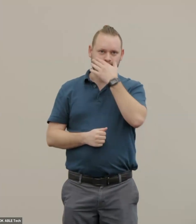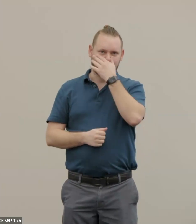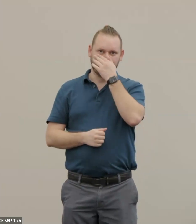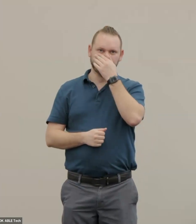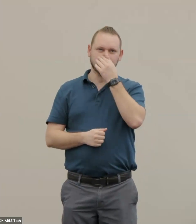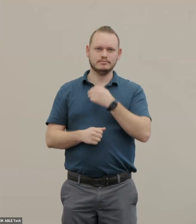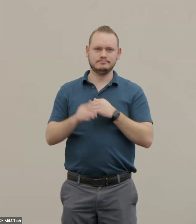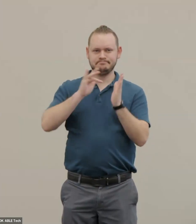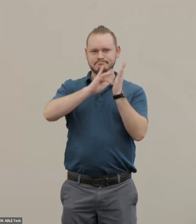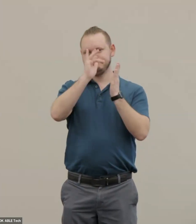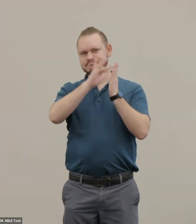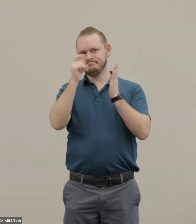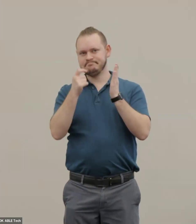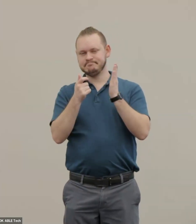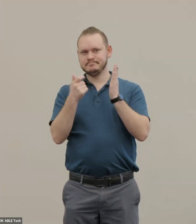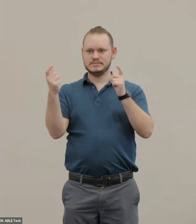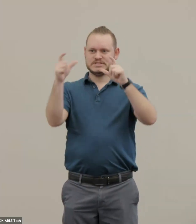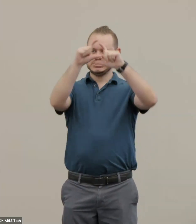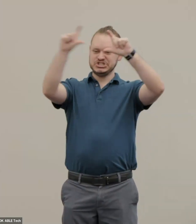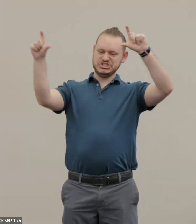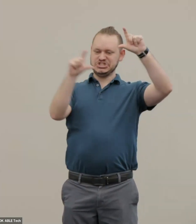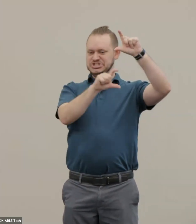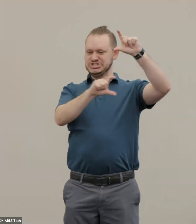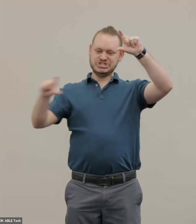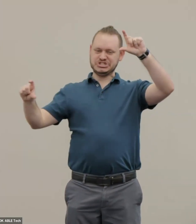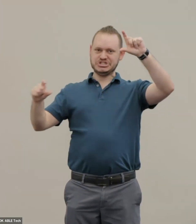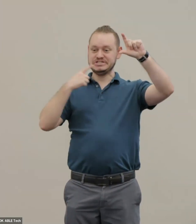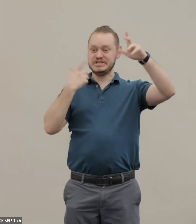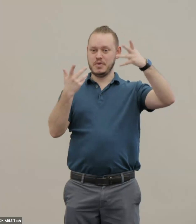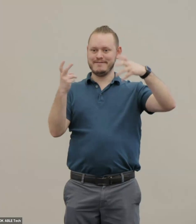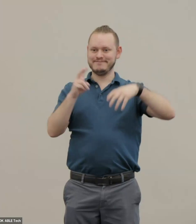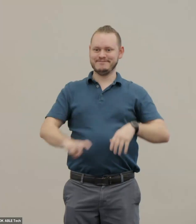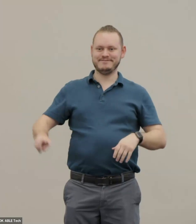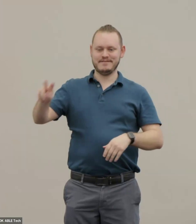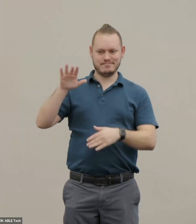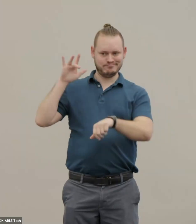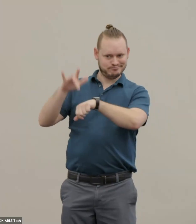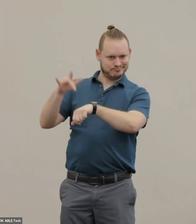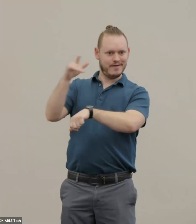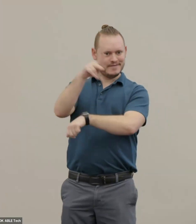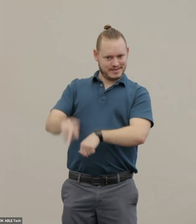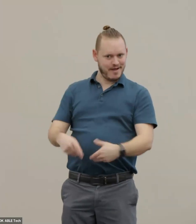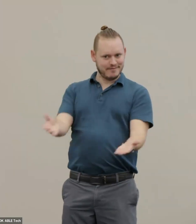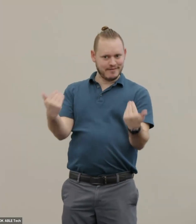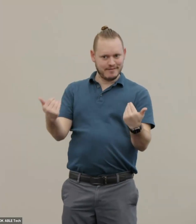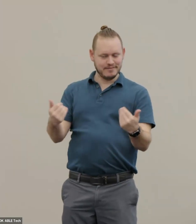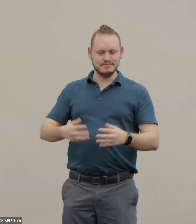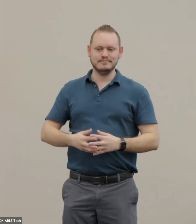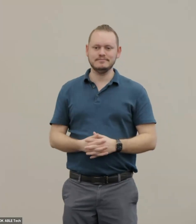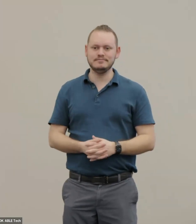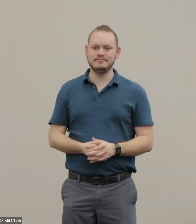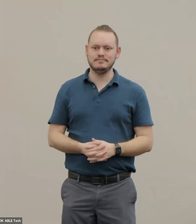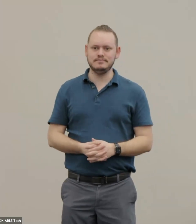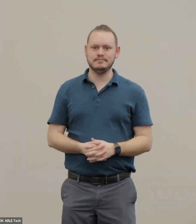I'm going to scroll down a little bit. Here we have a big heading in the document that says Visit Philadelphia, right? Now, what I'm going